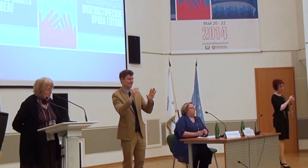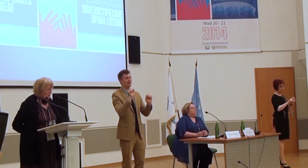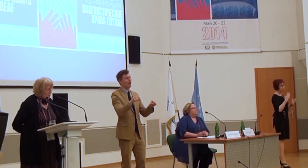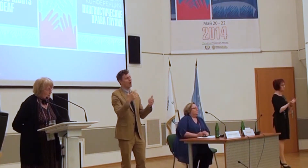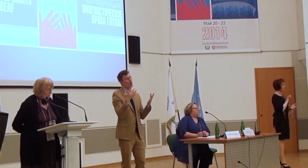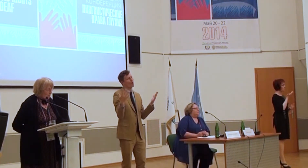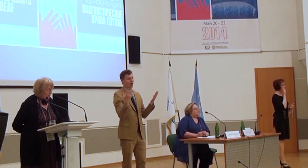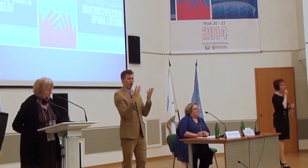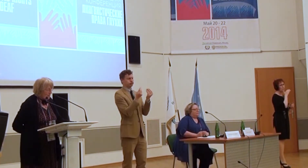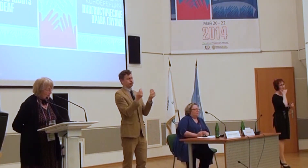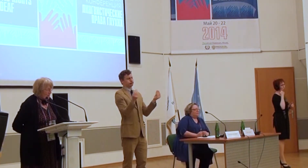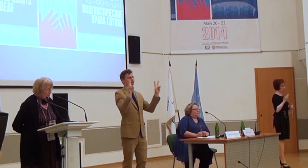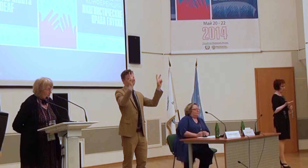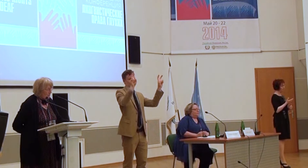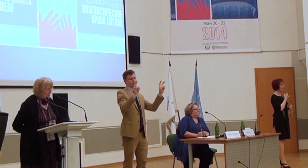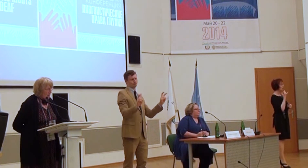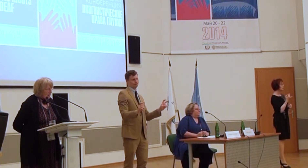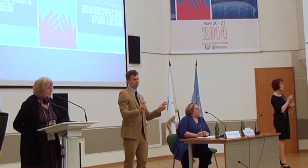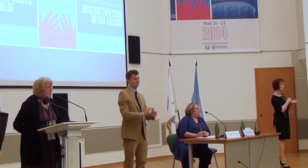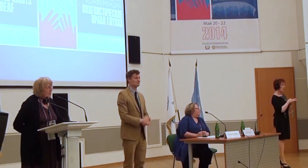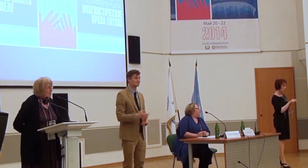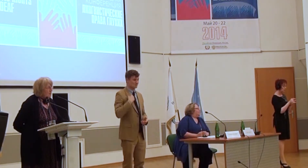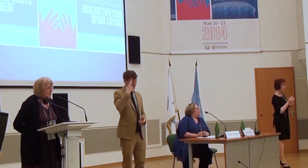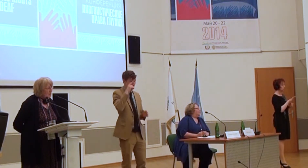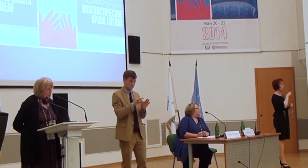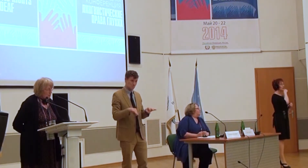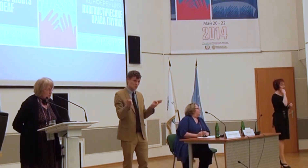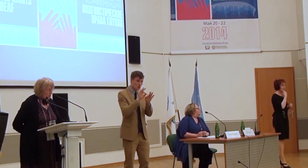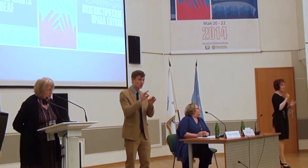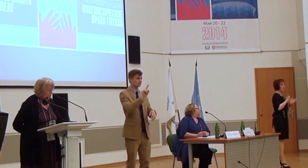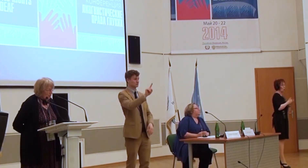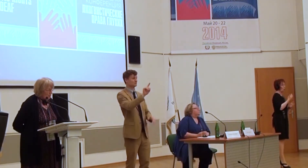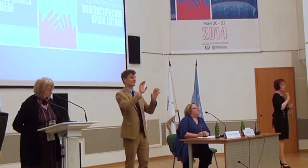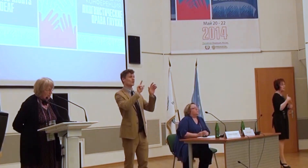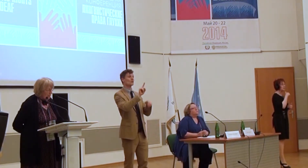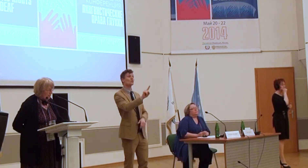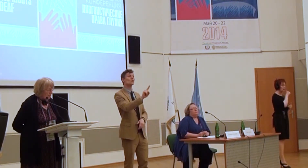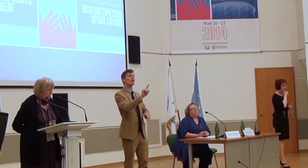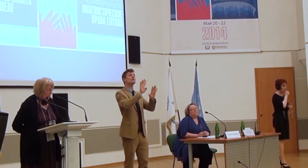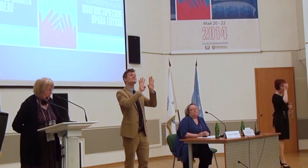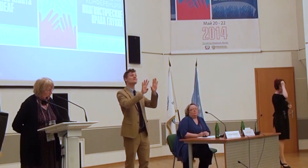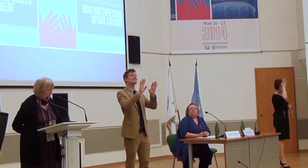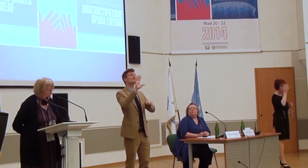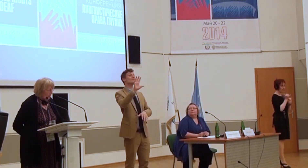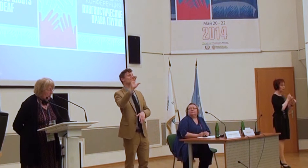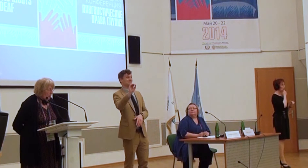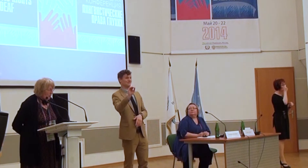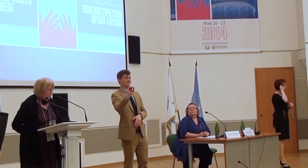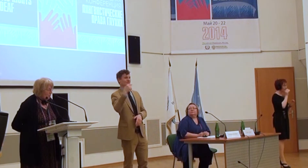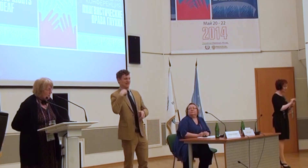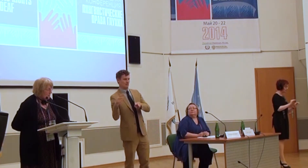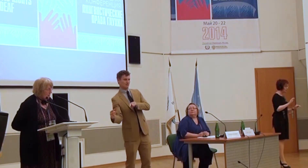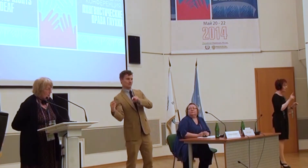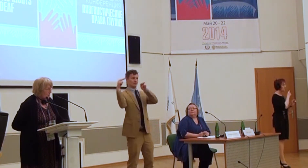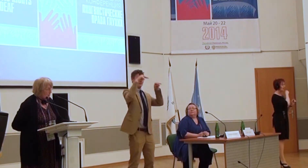that for some of the period prior to 1950, the education of deaf children in Russia followed a slightly different path. One